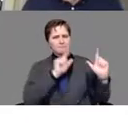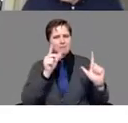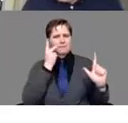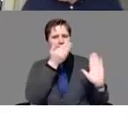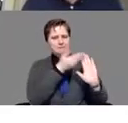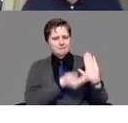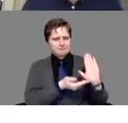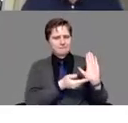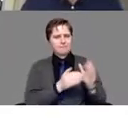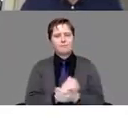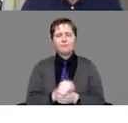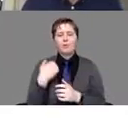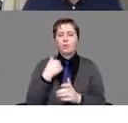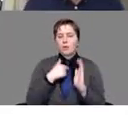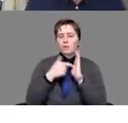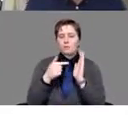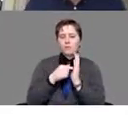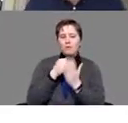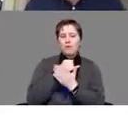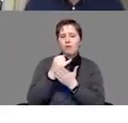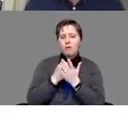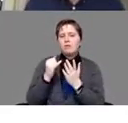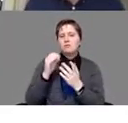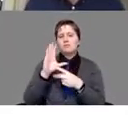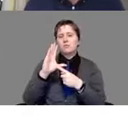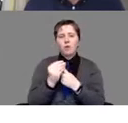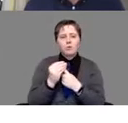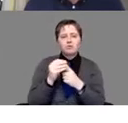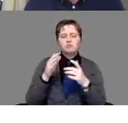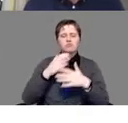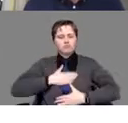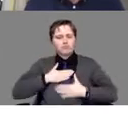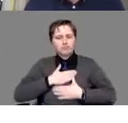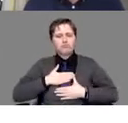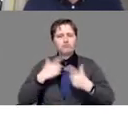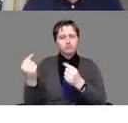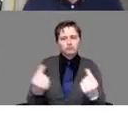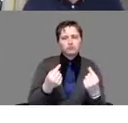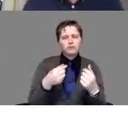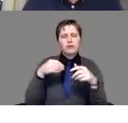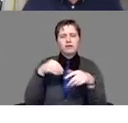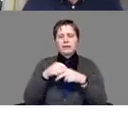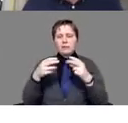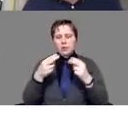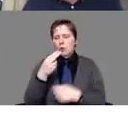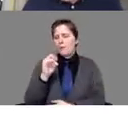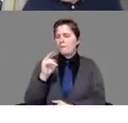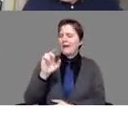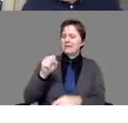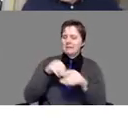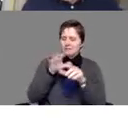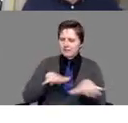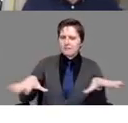view. We represent arts, culture, and recreation and the humanities throughout the region. And